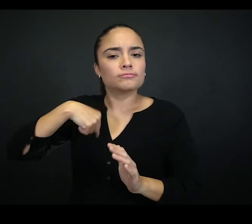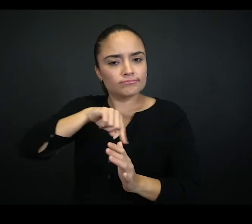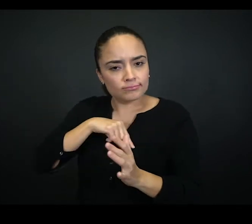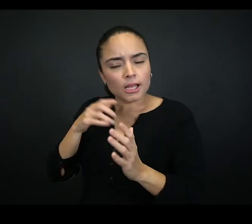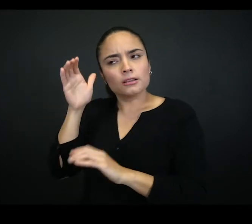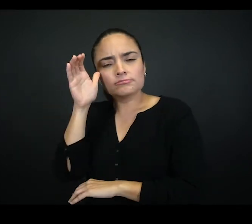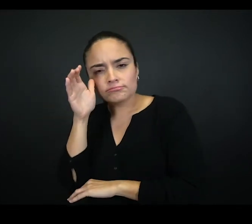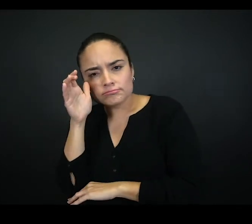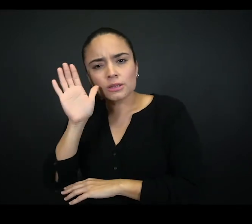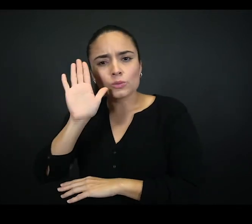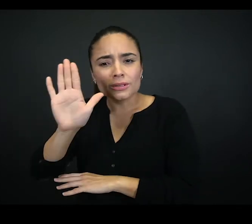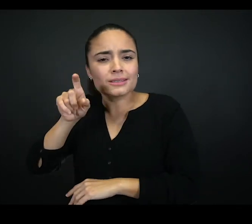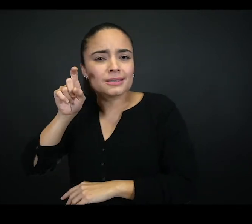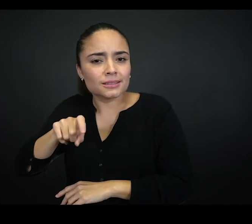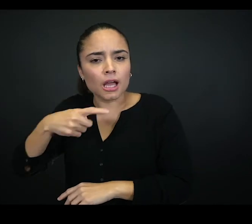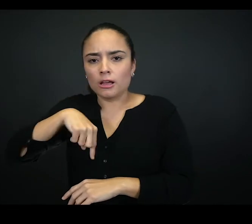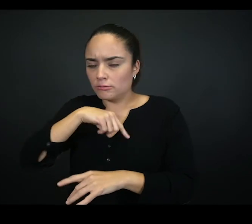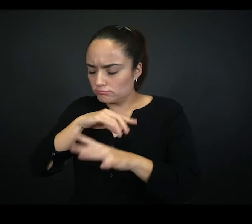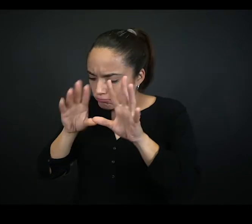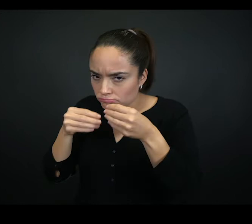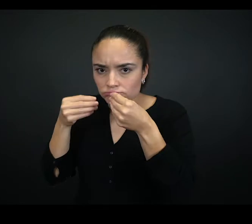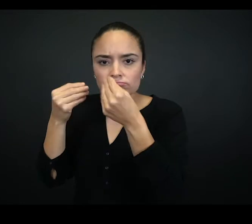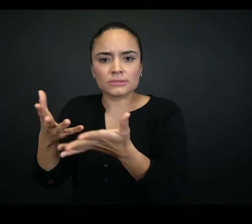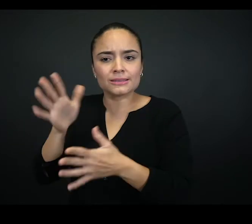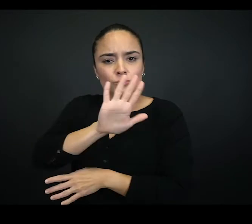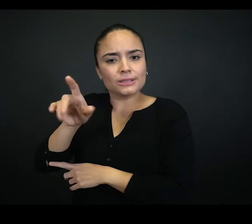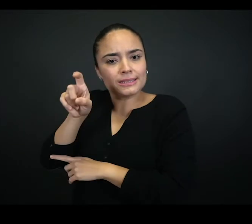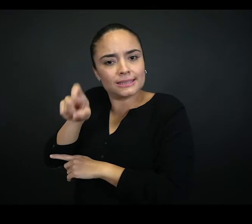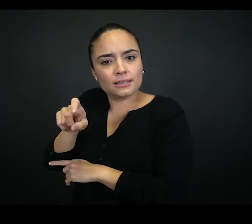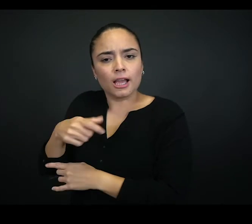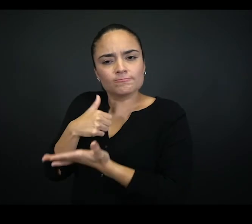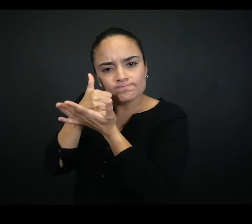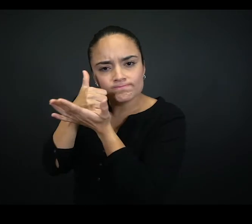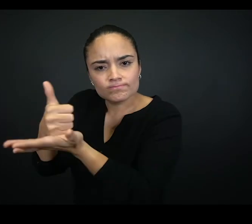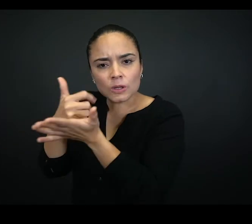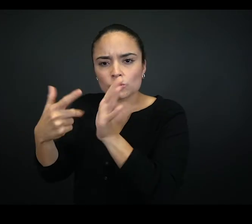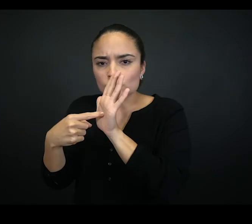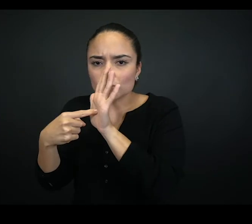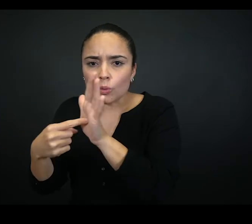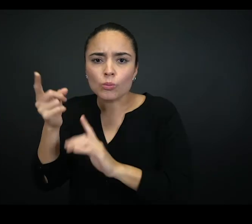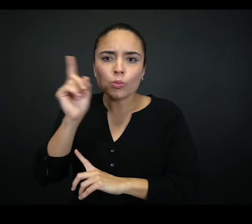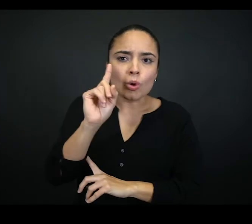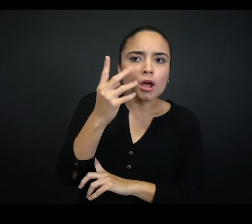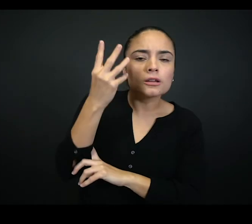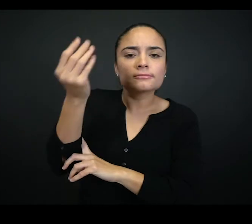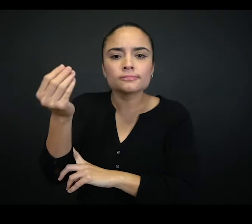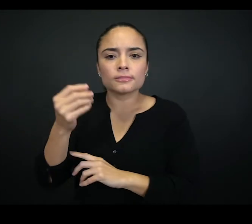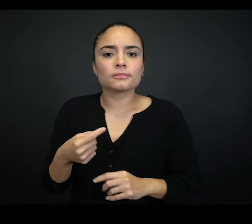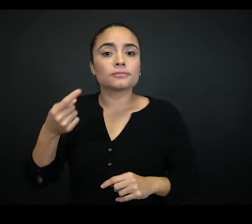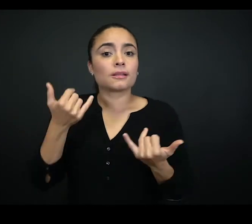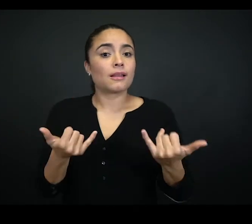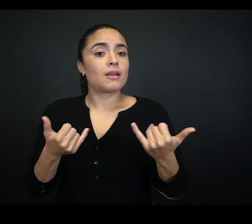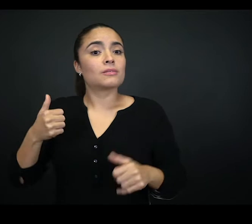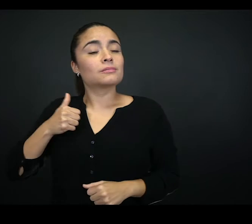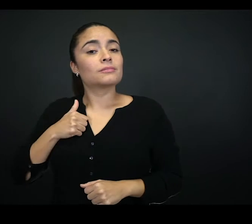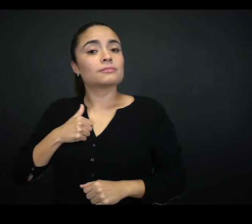to go with them where they need to go. So currently, the Canadian substances strategy includes pillars of harm reduction and treatment. However,